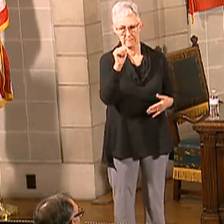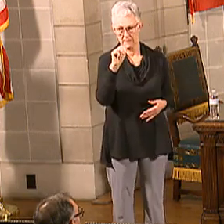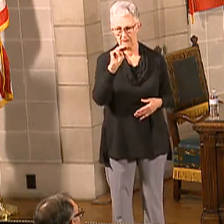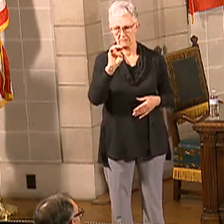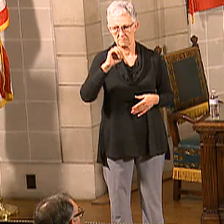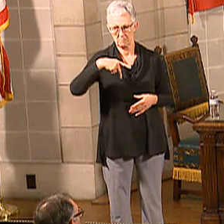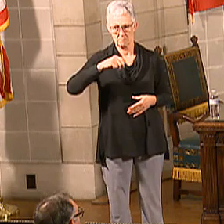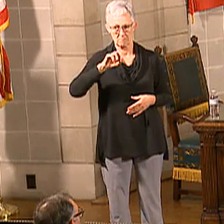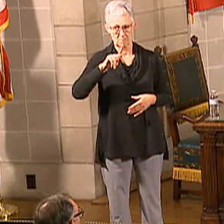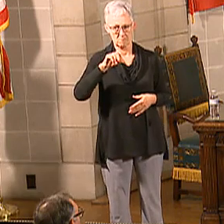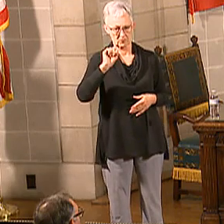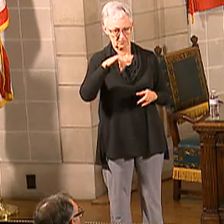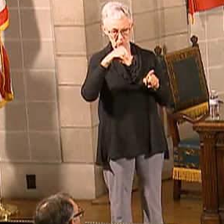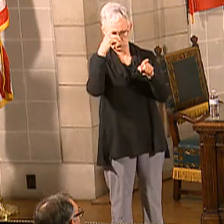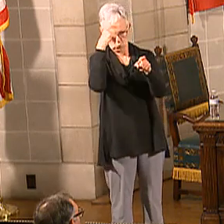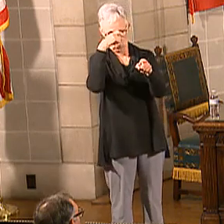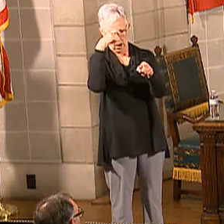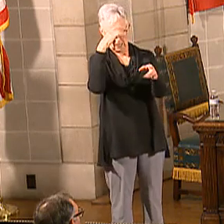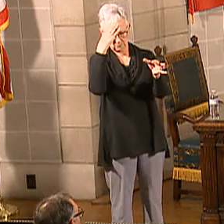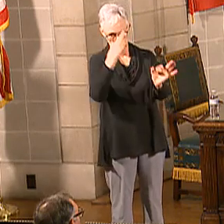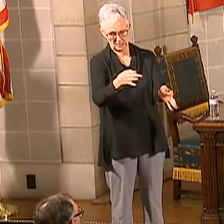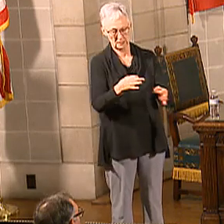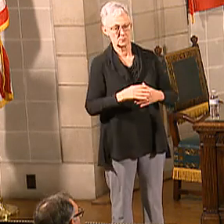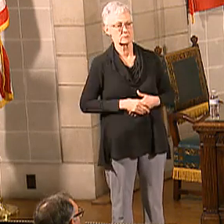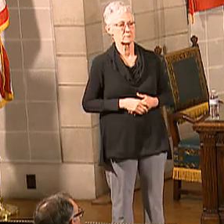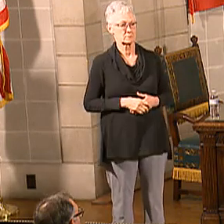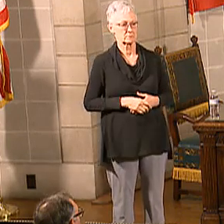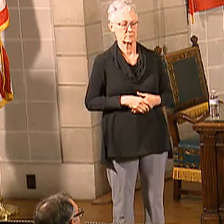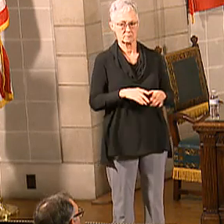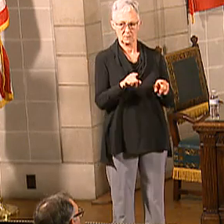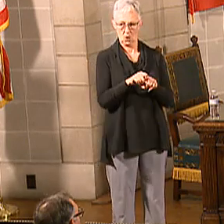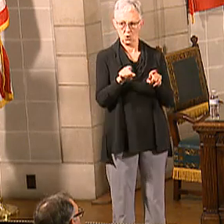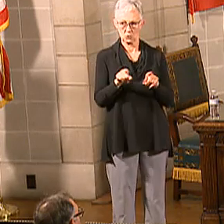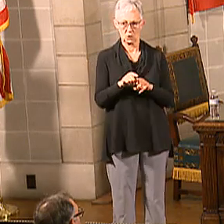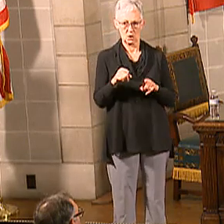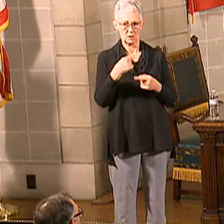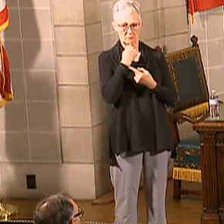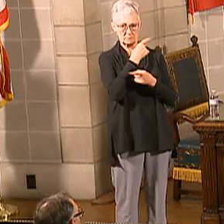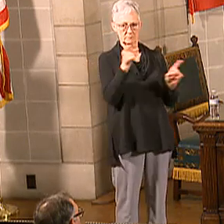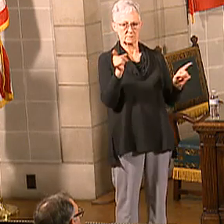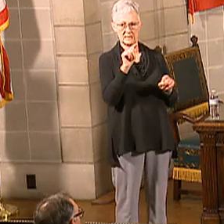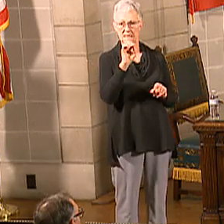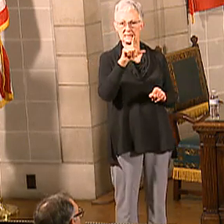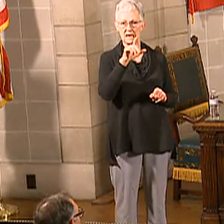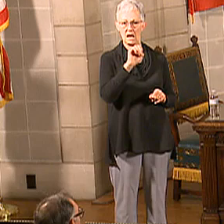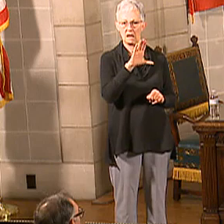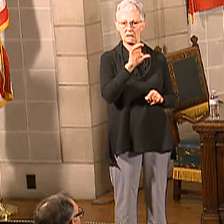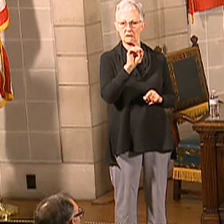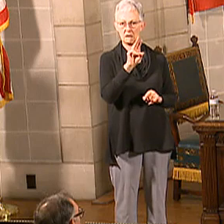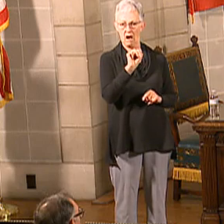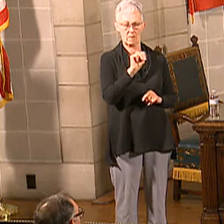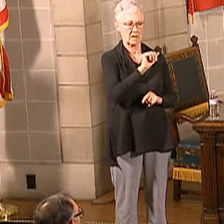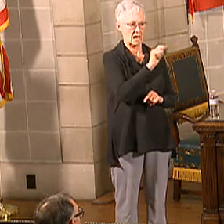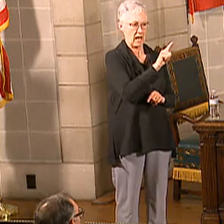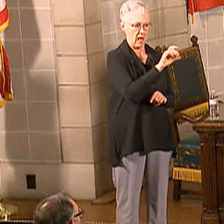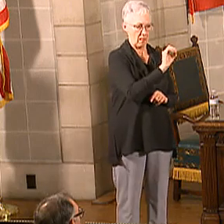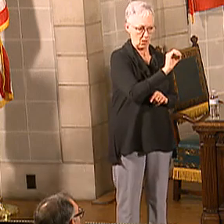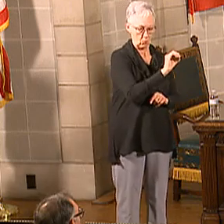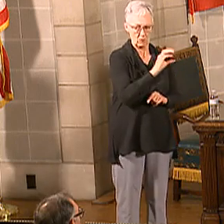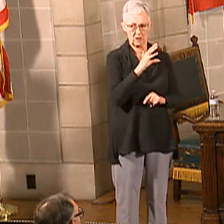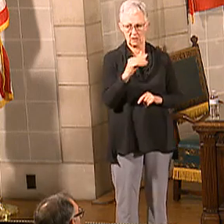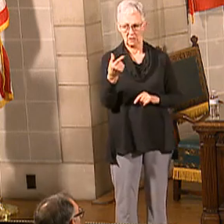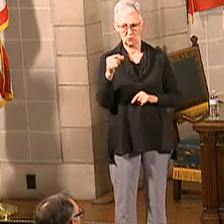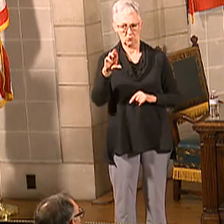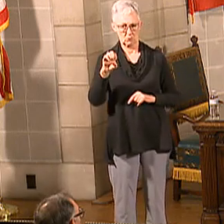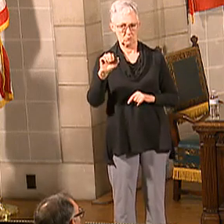move. Want to also give a shout out to our telecoms here in the state, especially Allo and Great Plains. They are